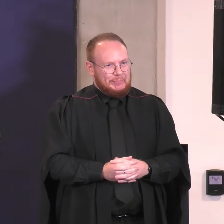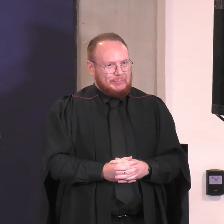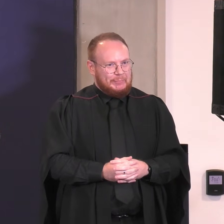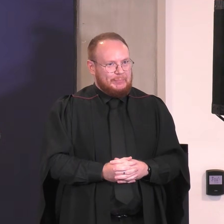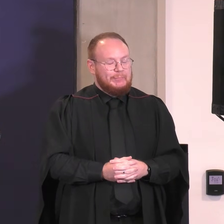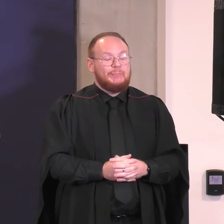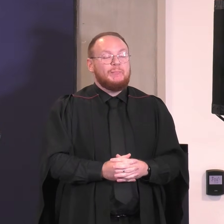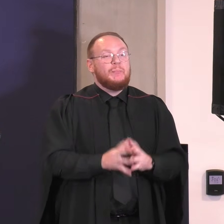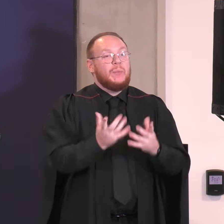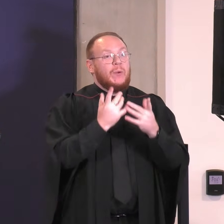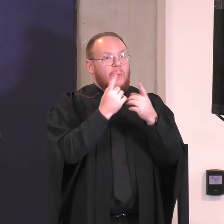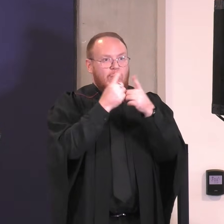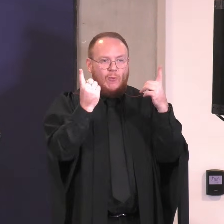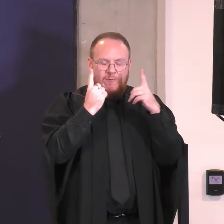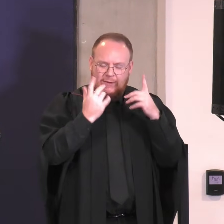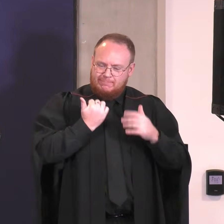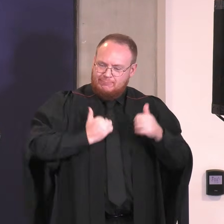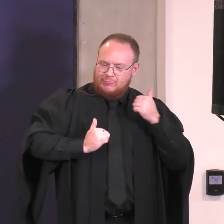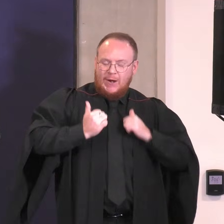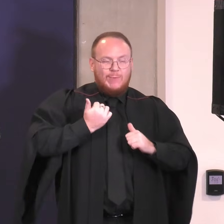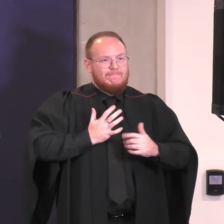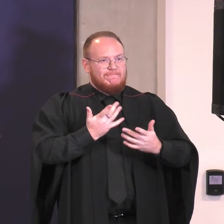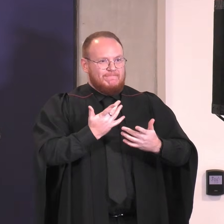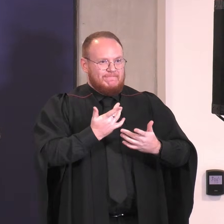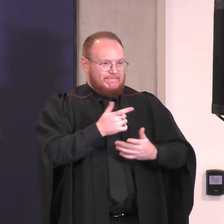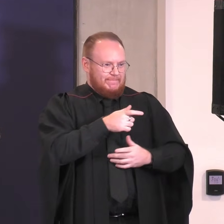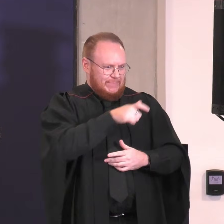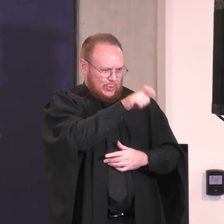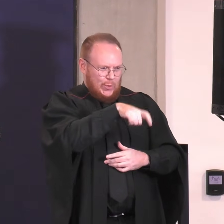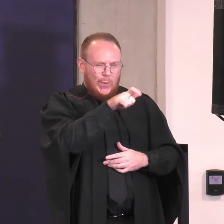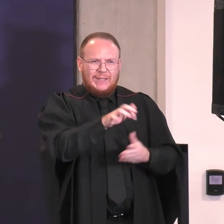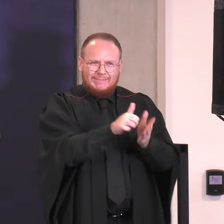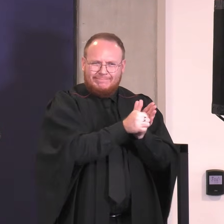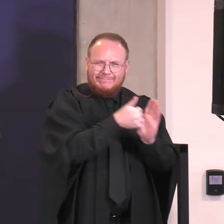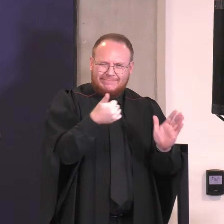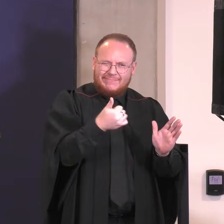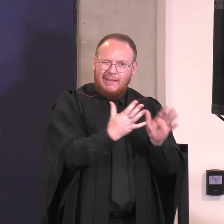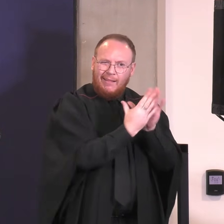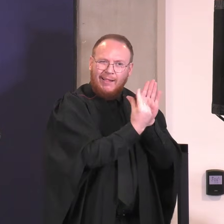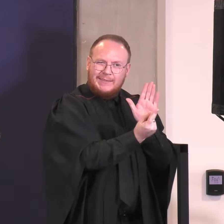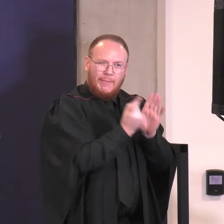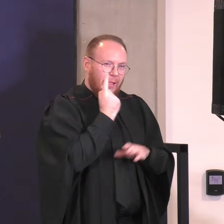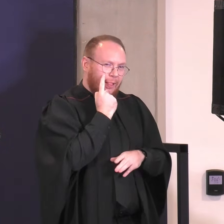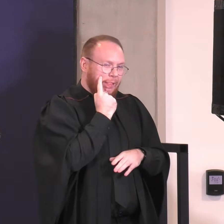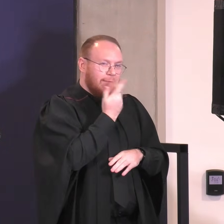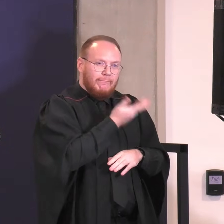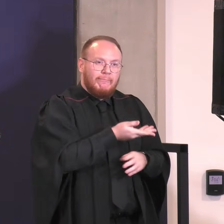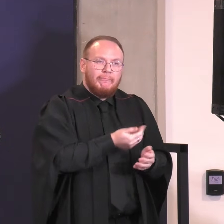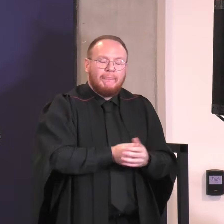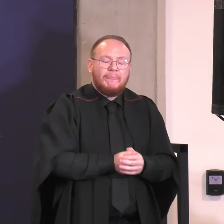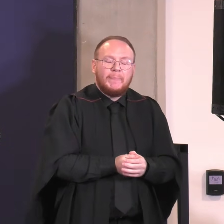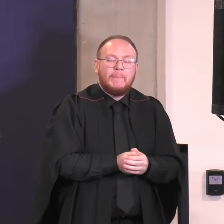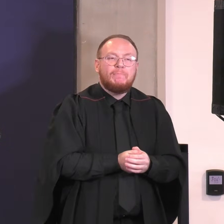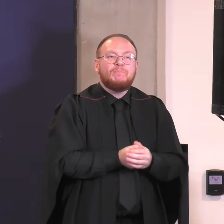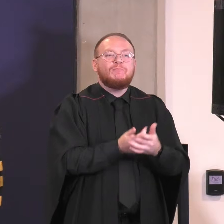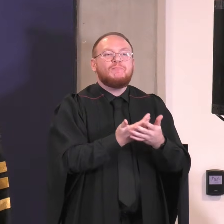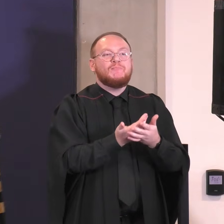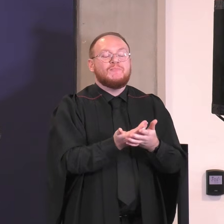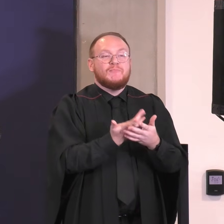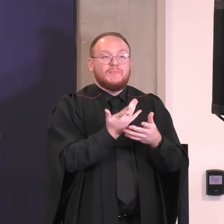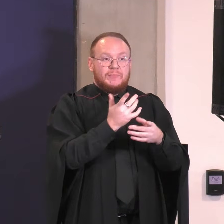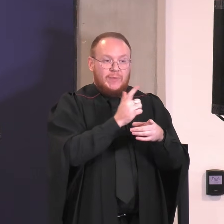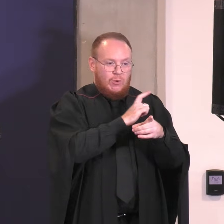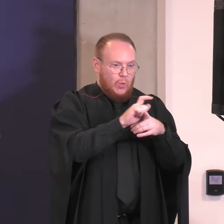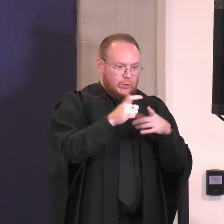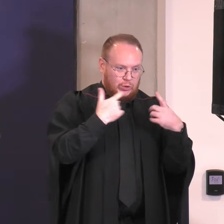As a university, we pride ourselves on our talented students, and here is just a taster of what you'll see this afternoon. Our courses in